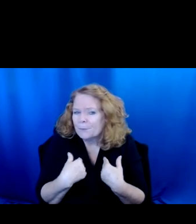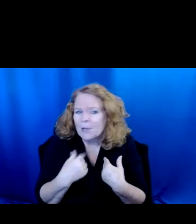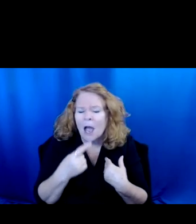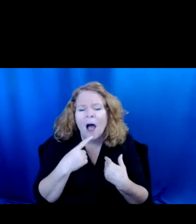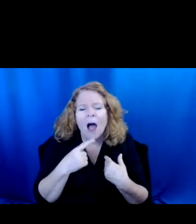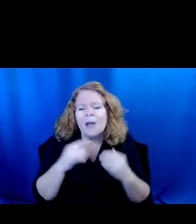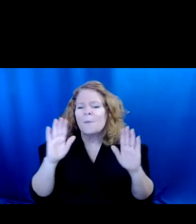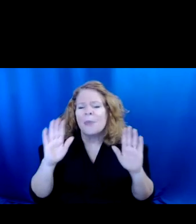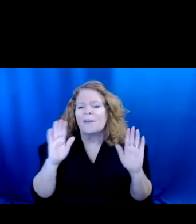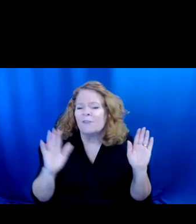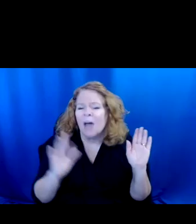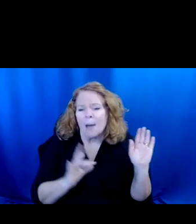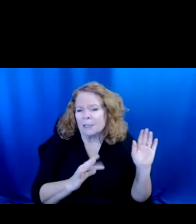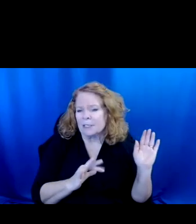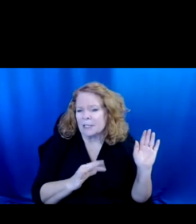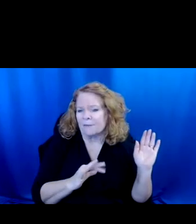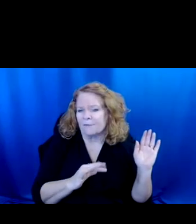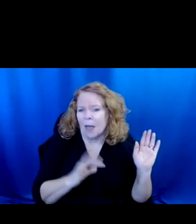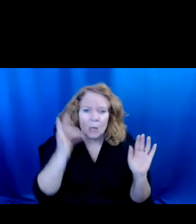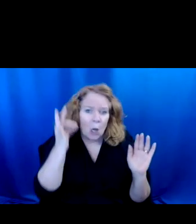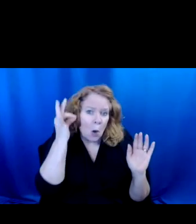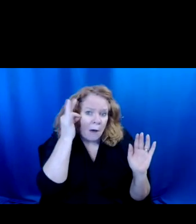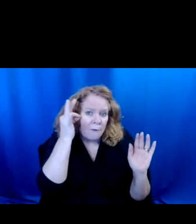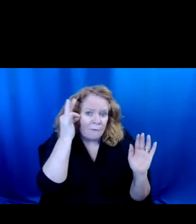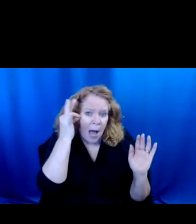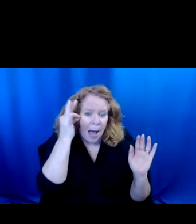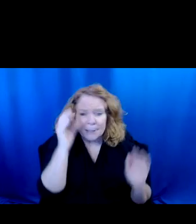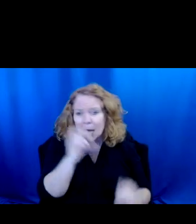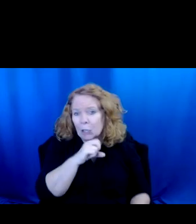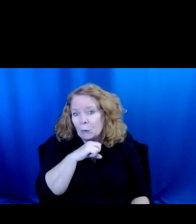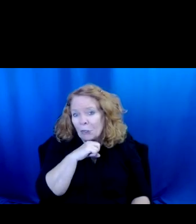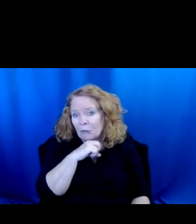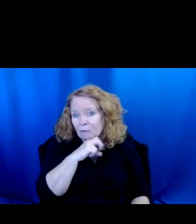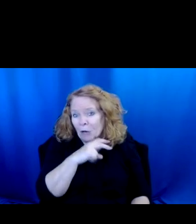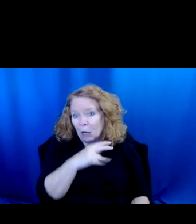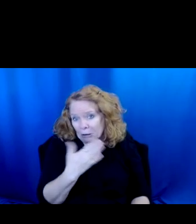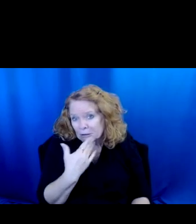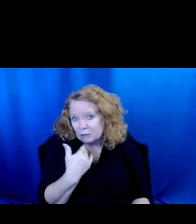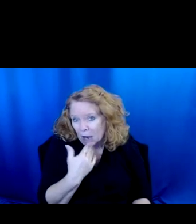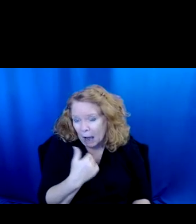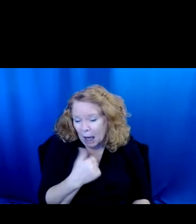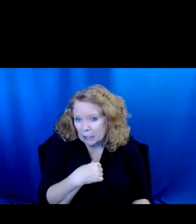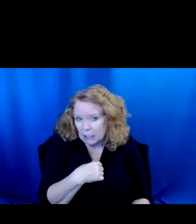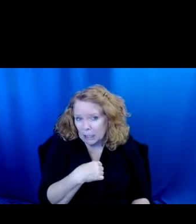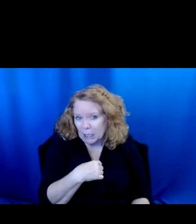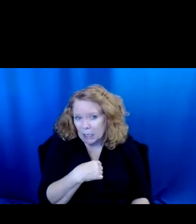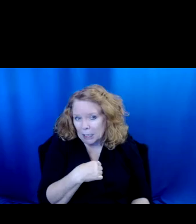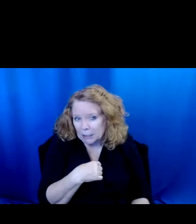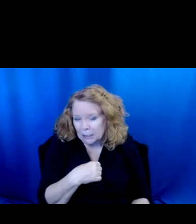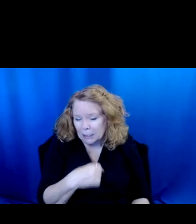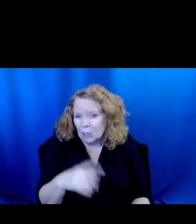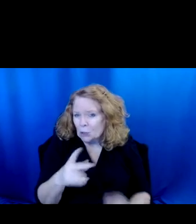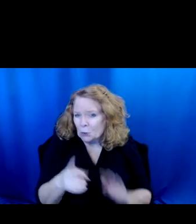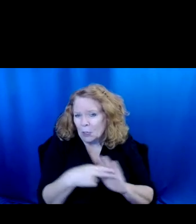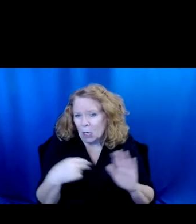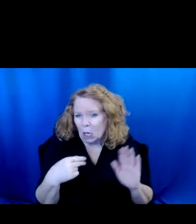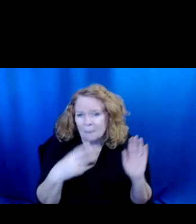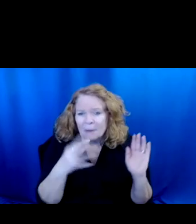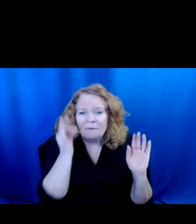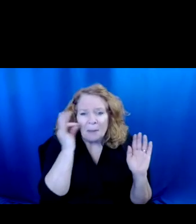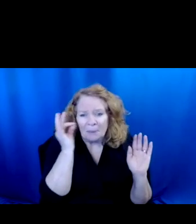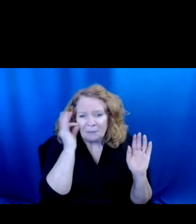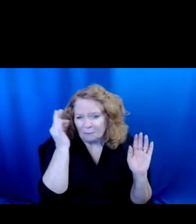fabulously fabulous Fabiano the Frog, darling. Please call me Fabby, though. Fabby, Fabby,